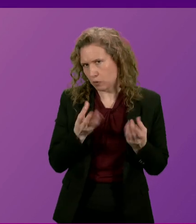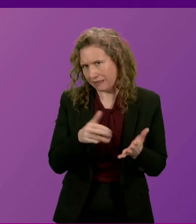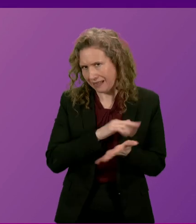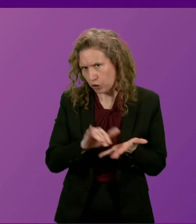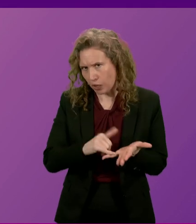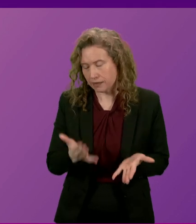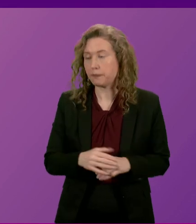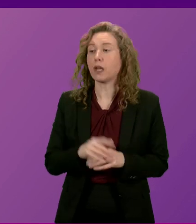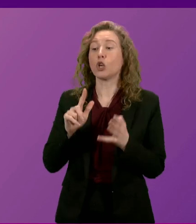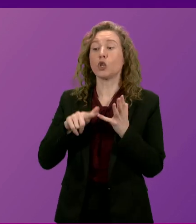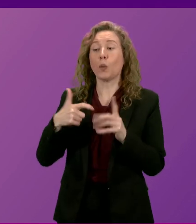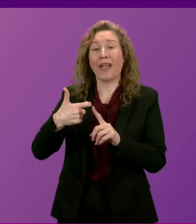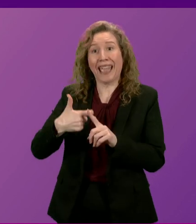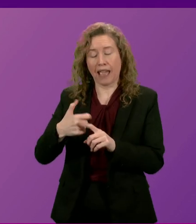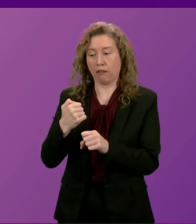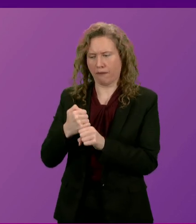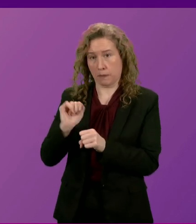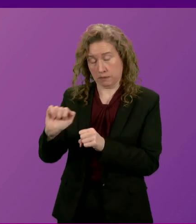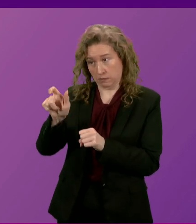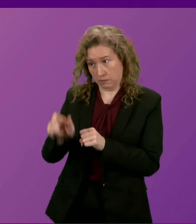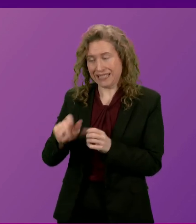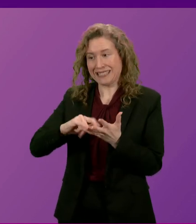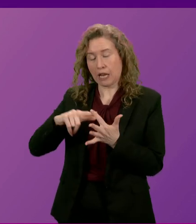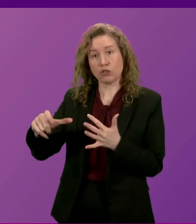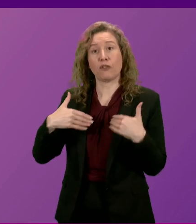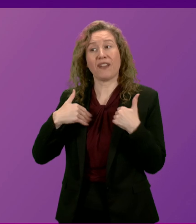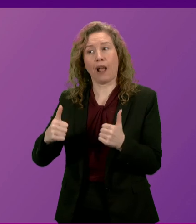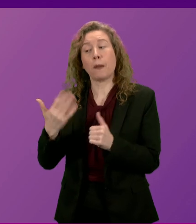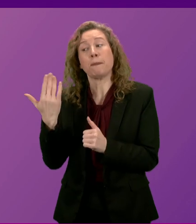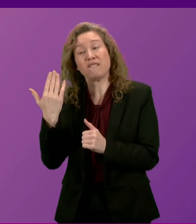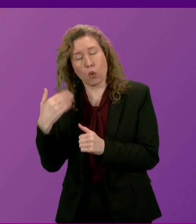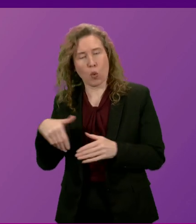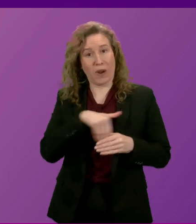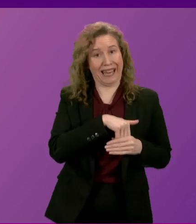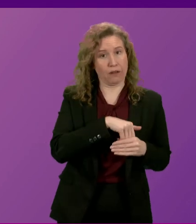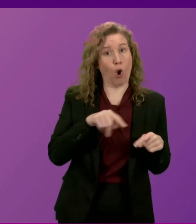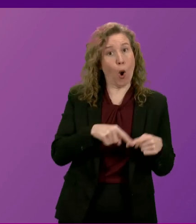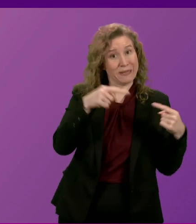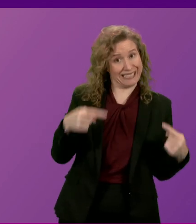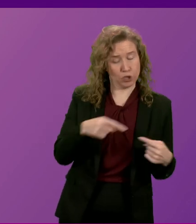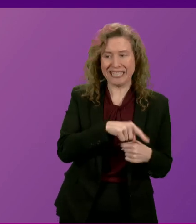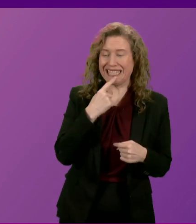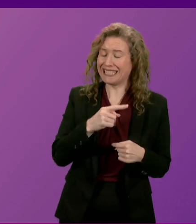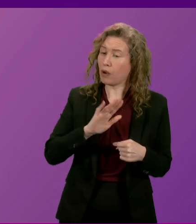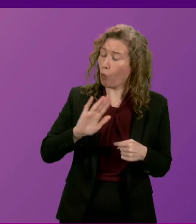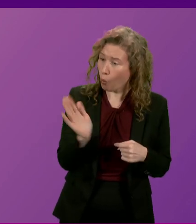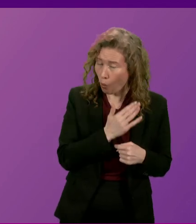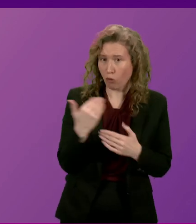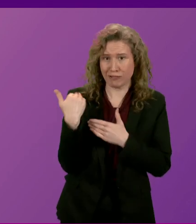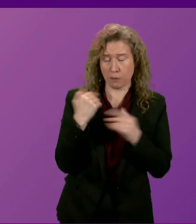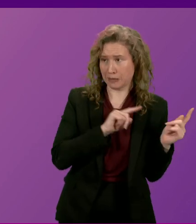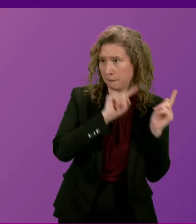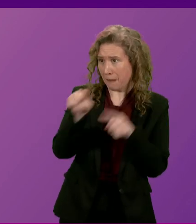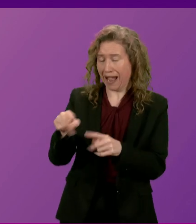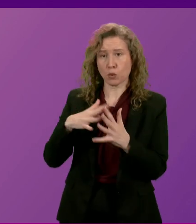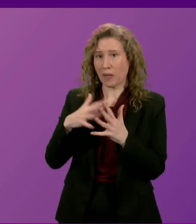And as the United Kingdom Secretary of State for Health said when he was in opposition, that all roads do lead back to